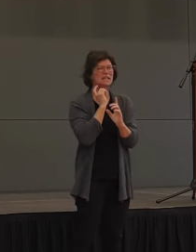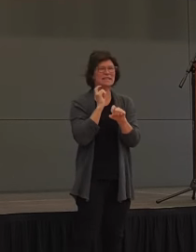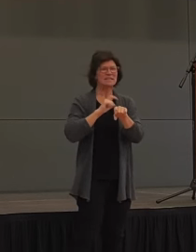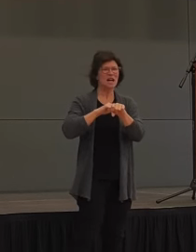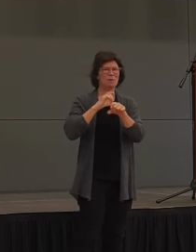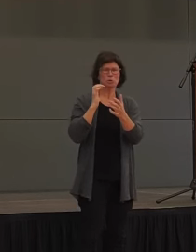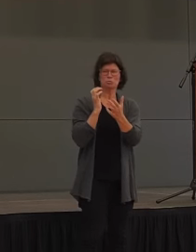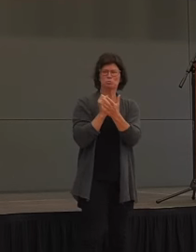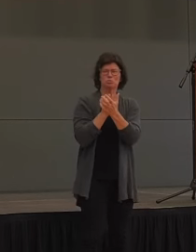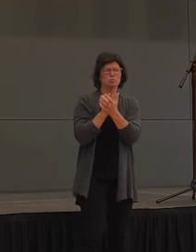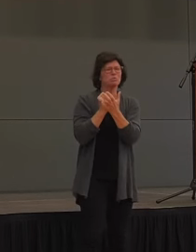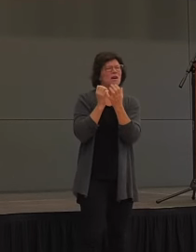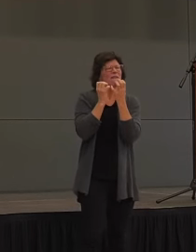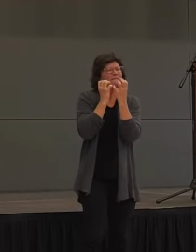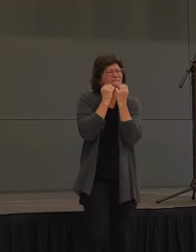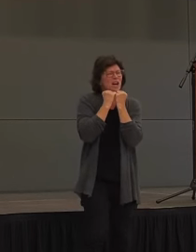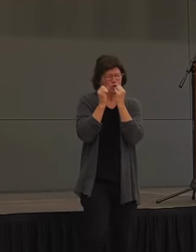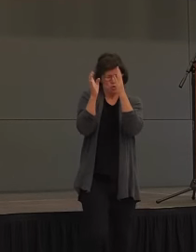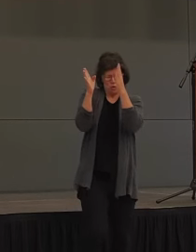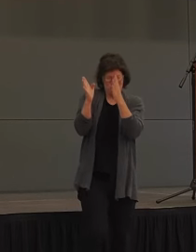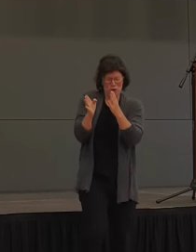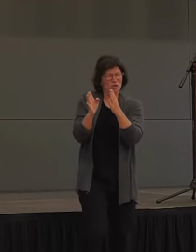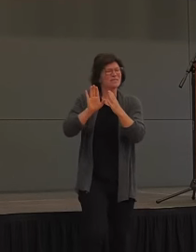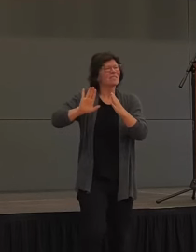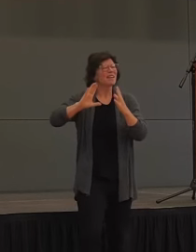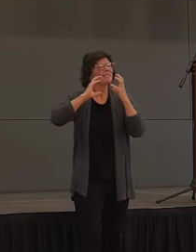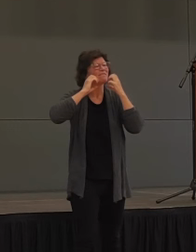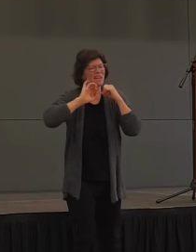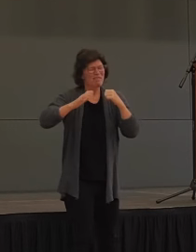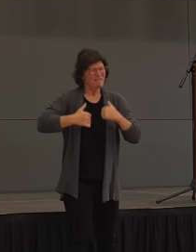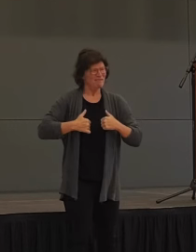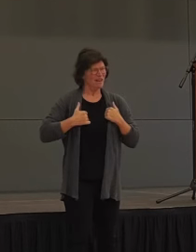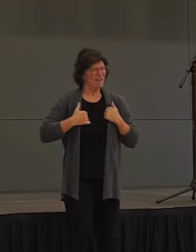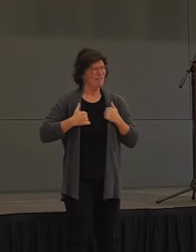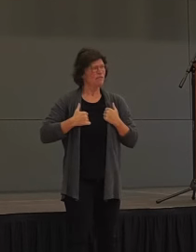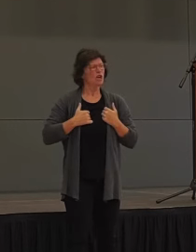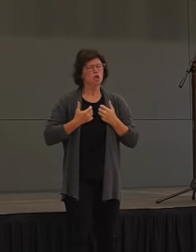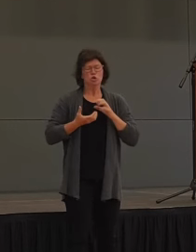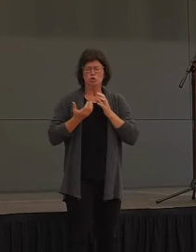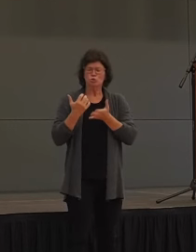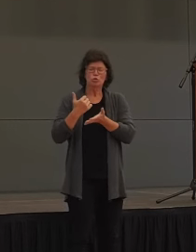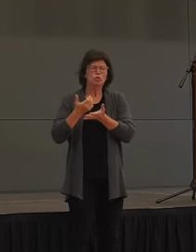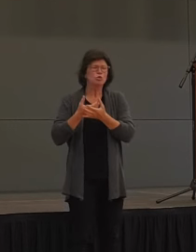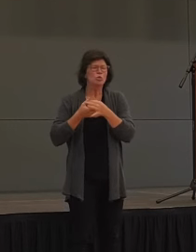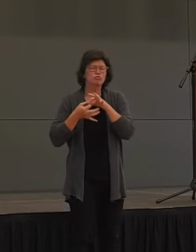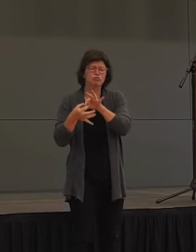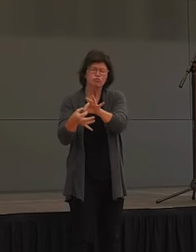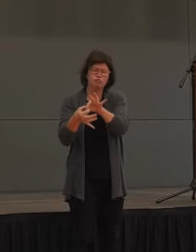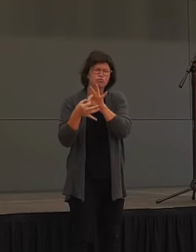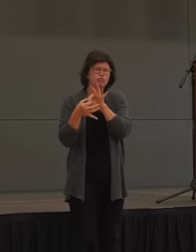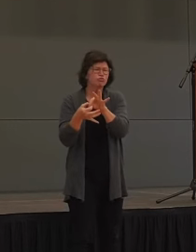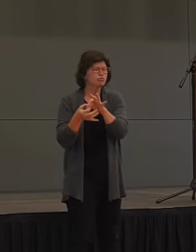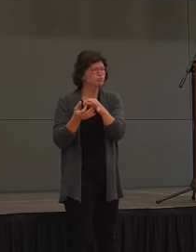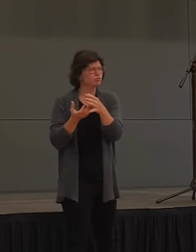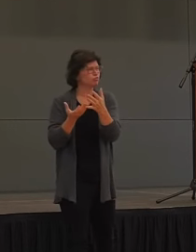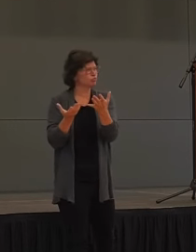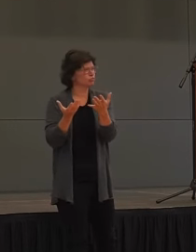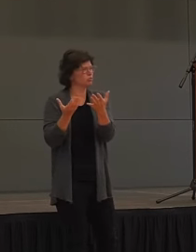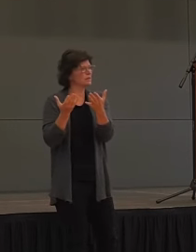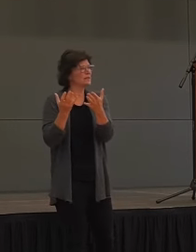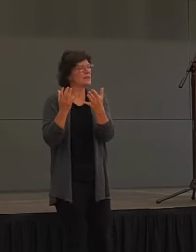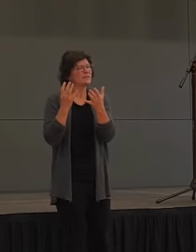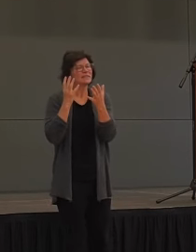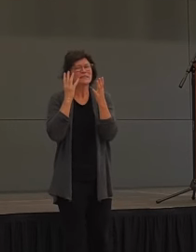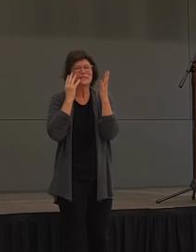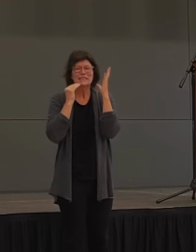the values of their life. It's an opportunity to nurture relationships through others, through a sharing of